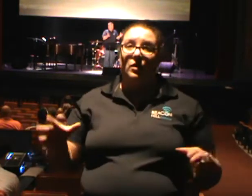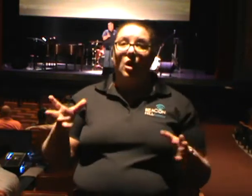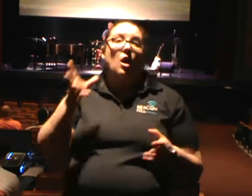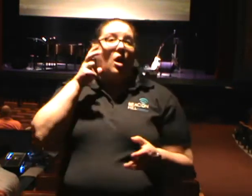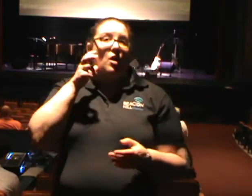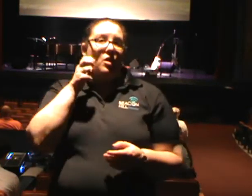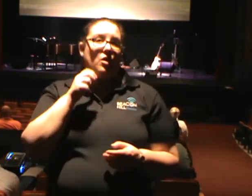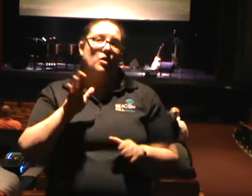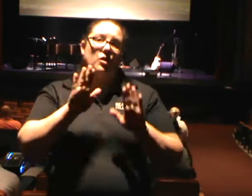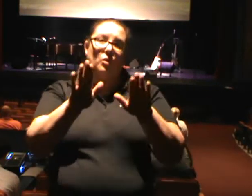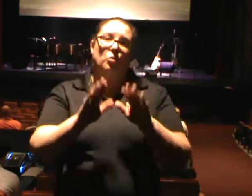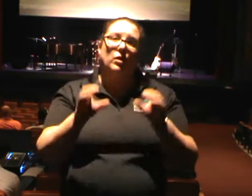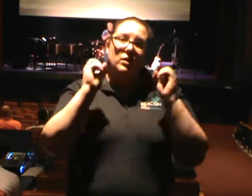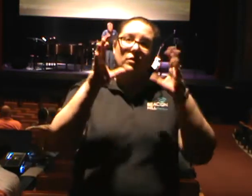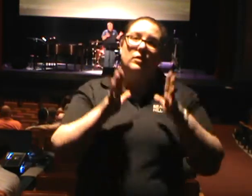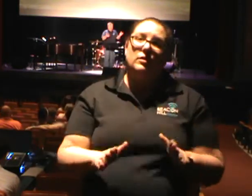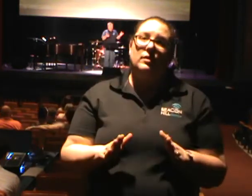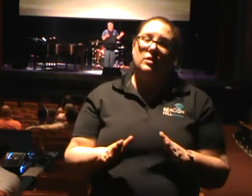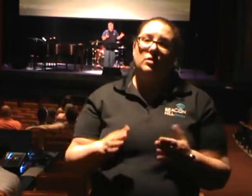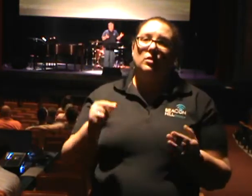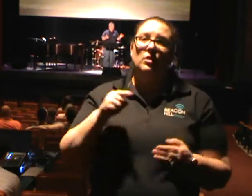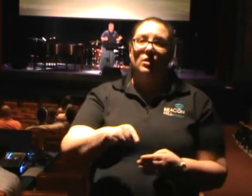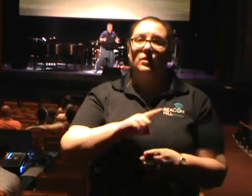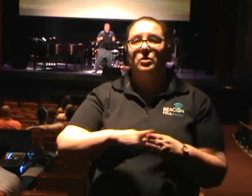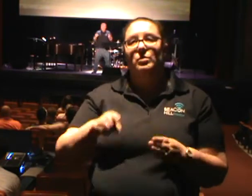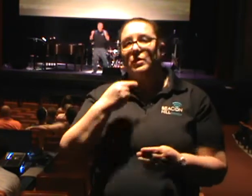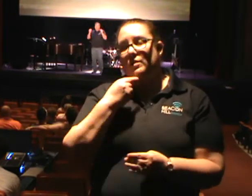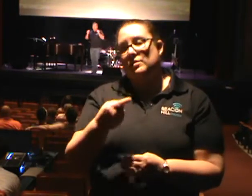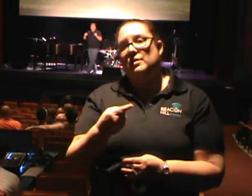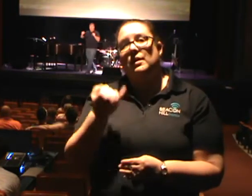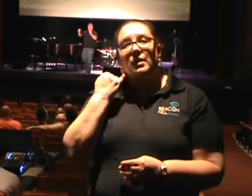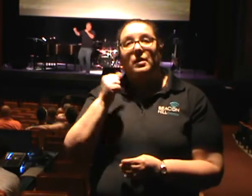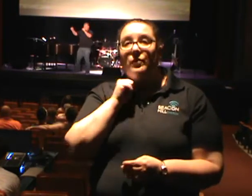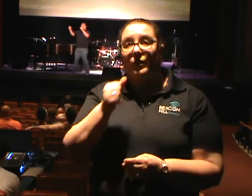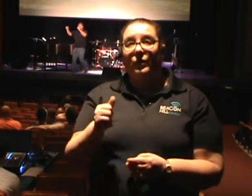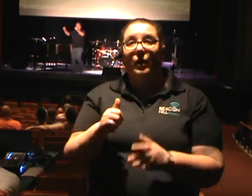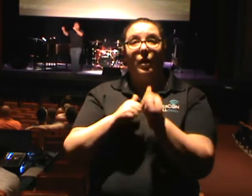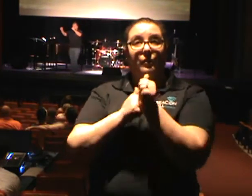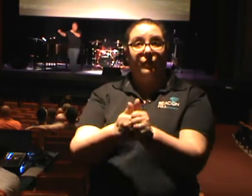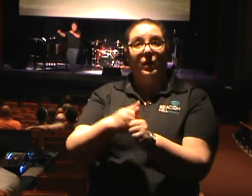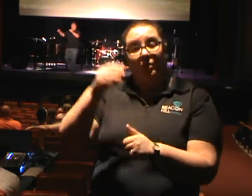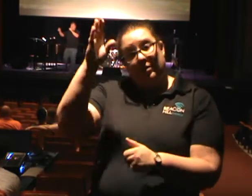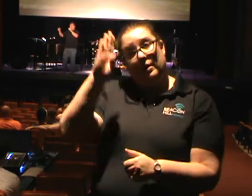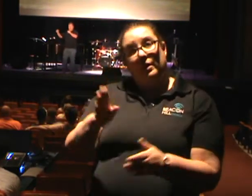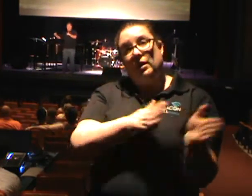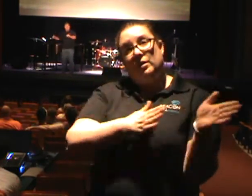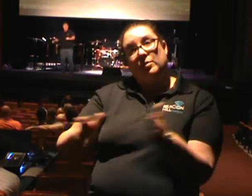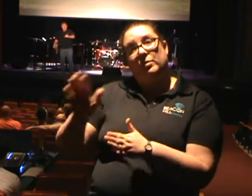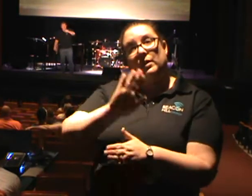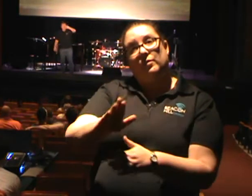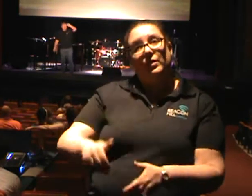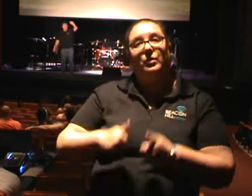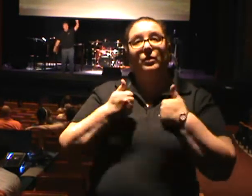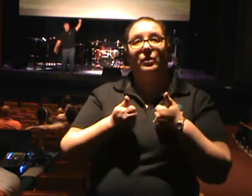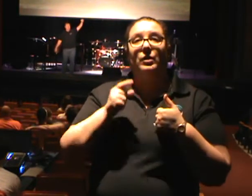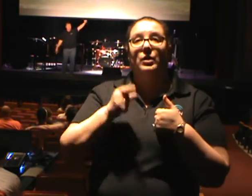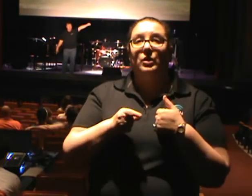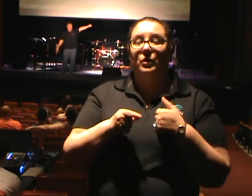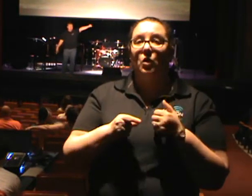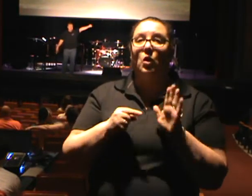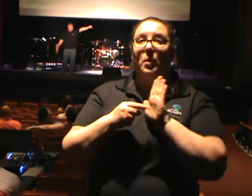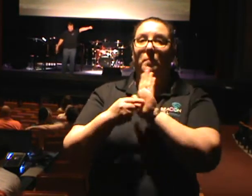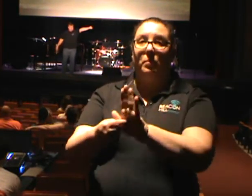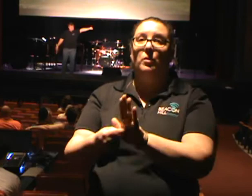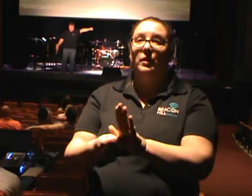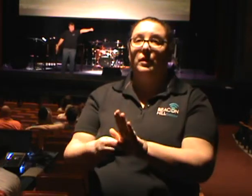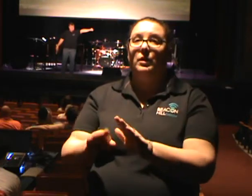teacher this week on K-Love who said it like this. If you are not following God's will for your life, you are pointing your